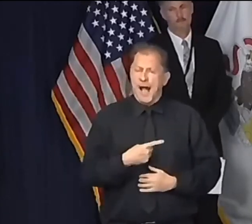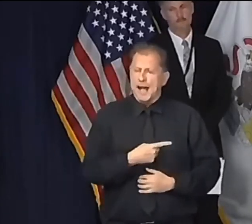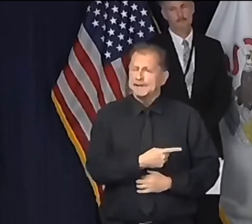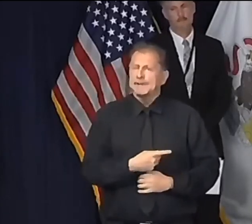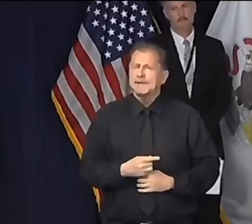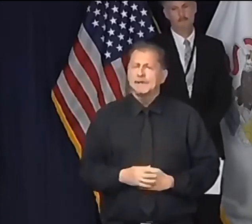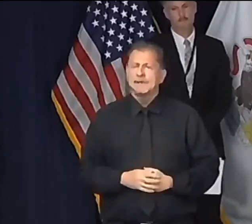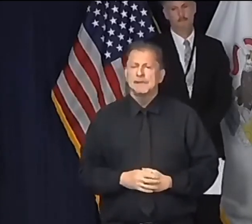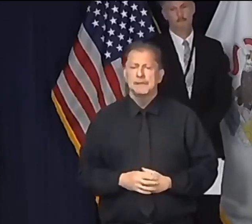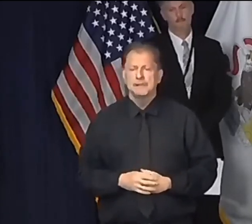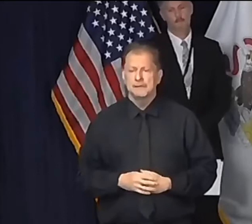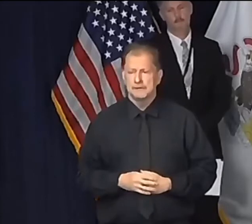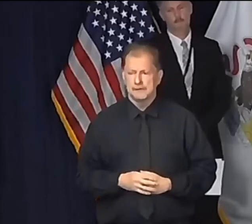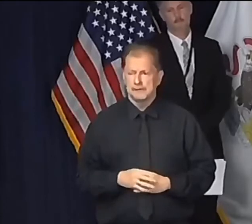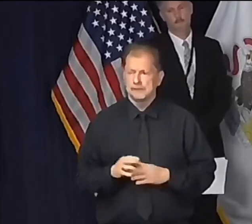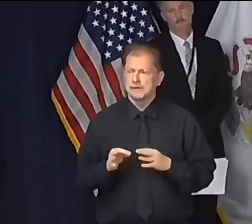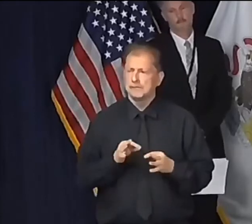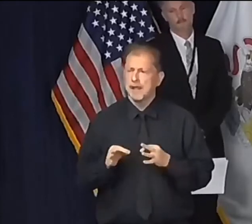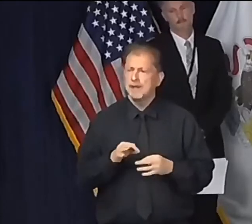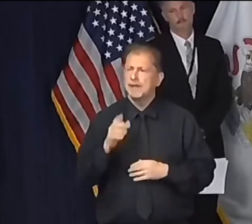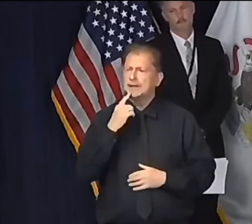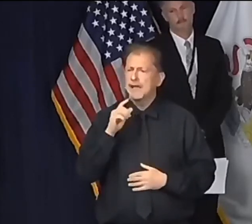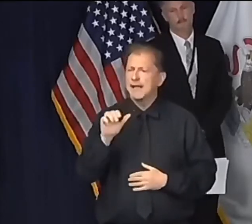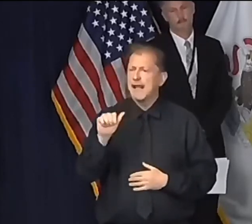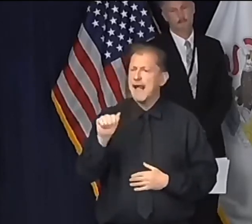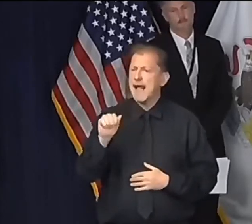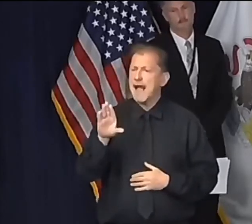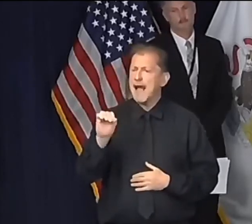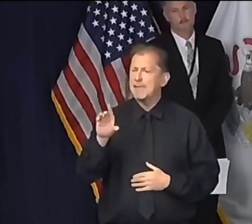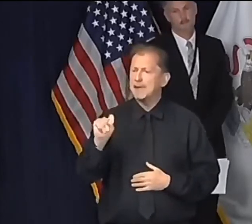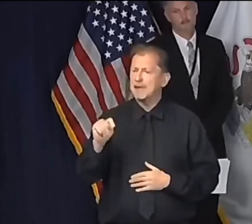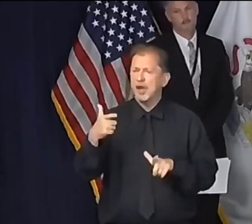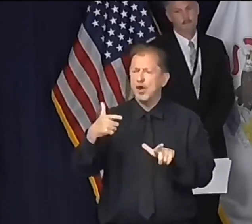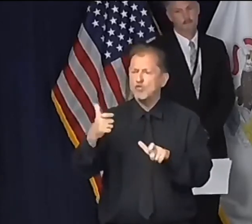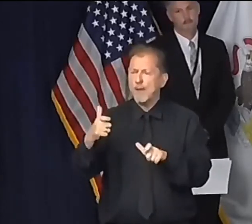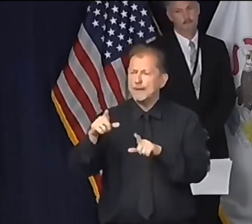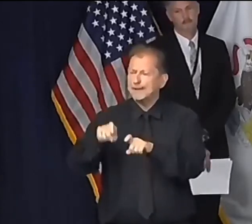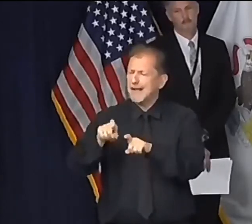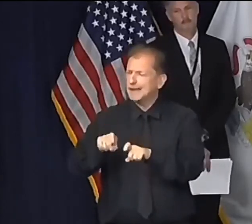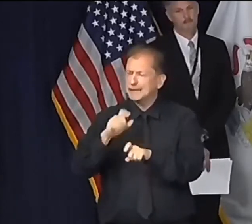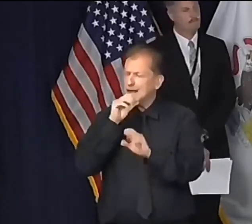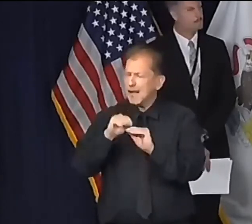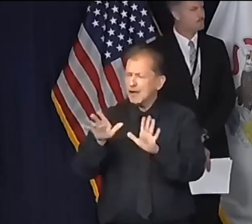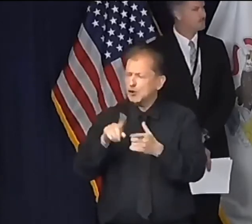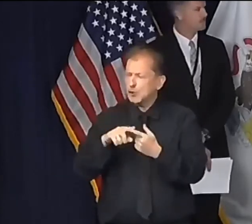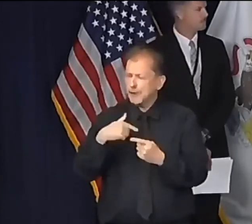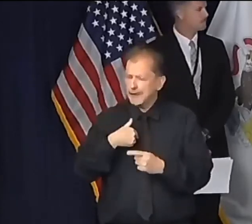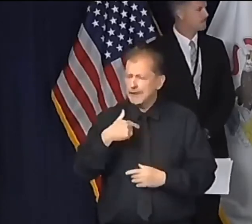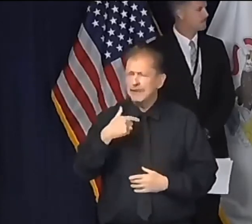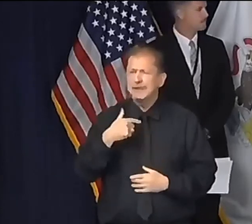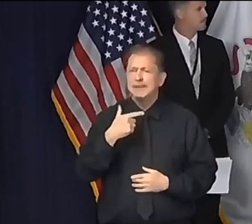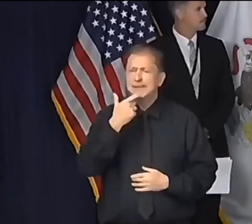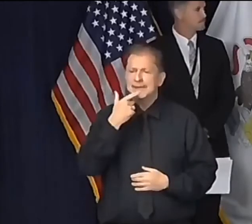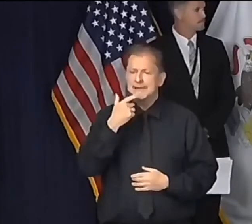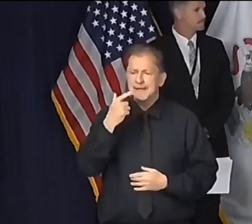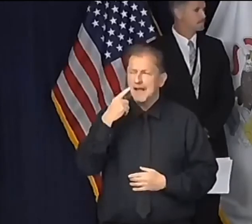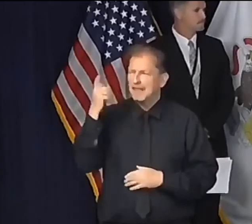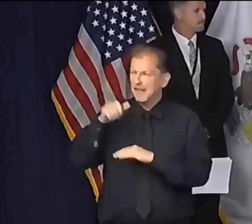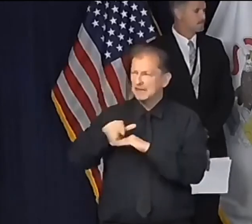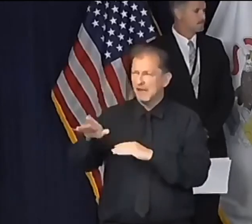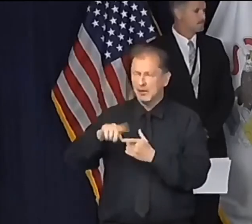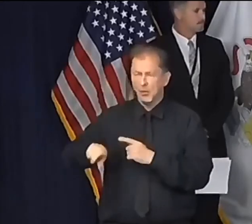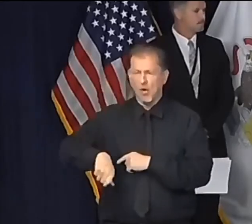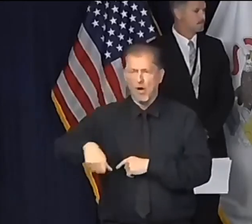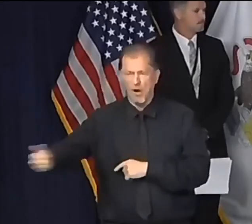elaborate on the Abbott rapid tests? The feds, you said that they sent them to private